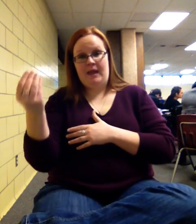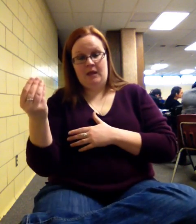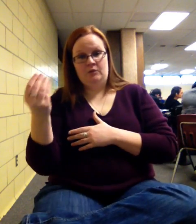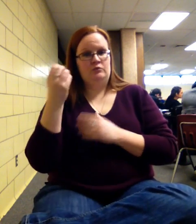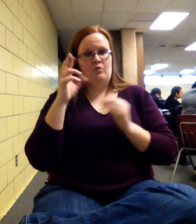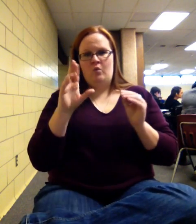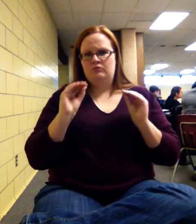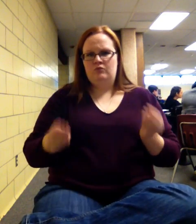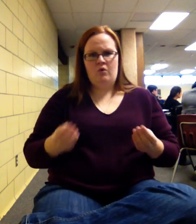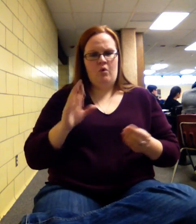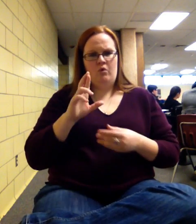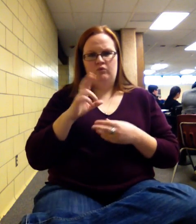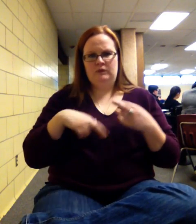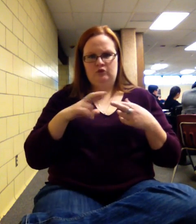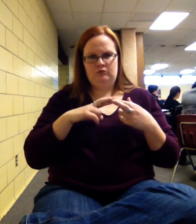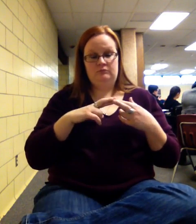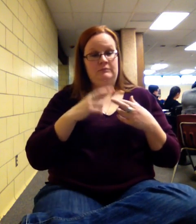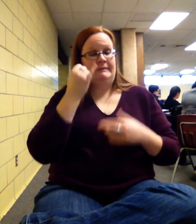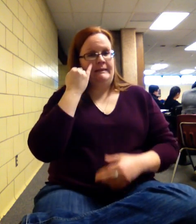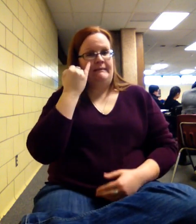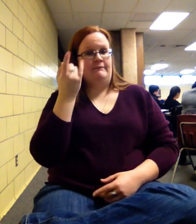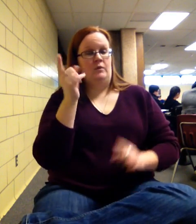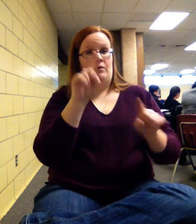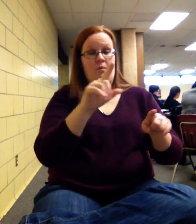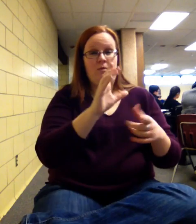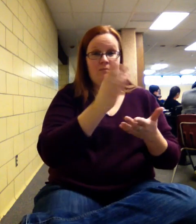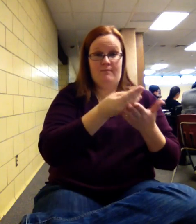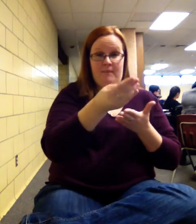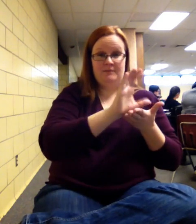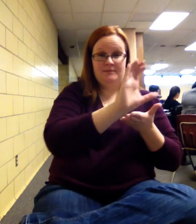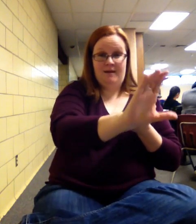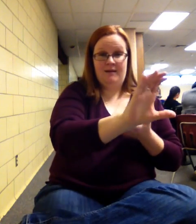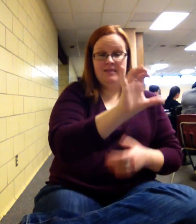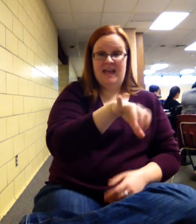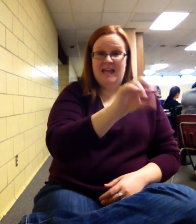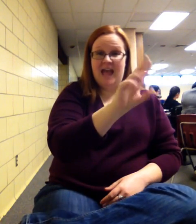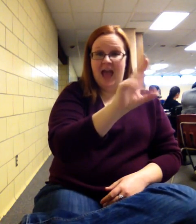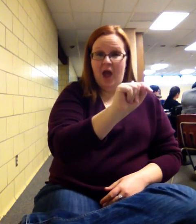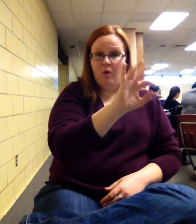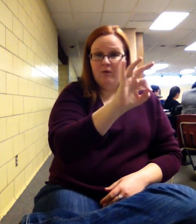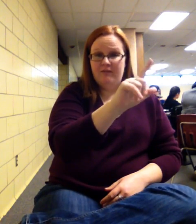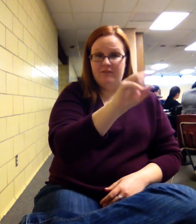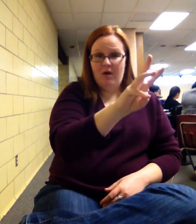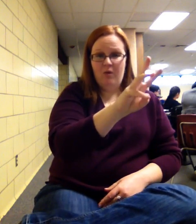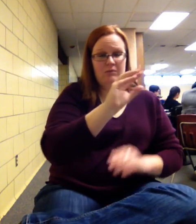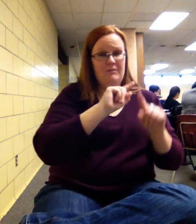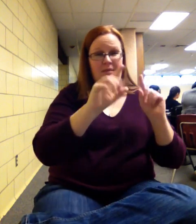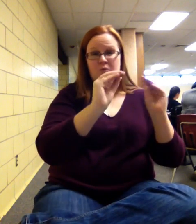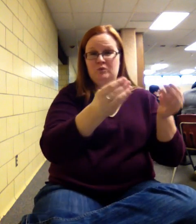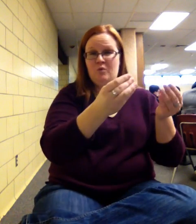went out and you bought stock today, that would be a cash outflow. If you never got cash flowing back to you, you don't have